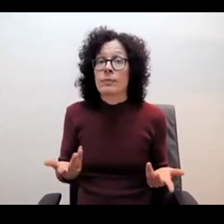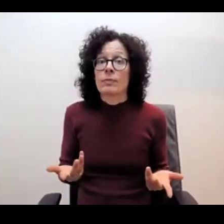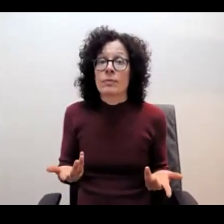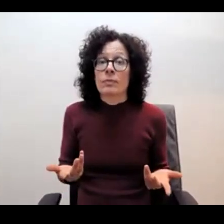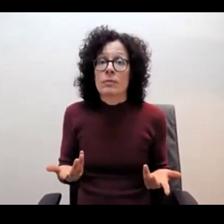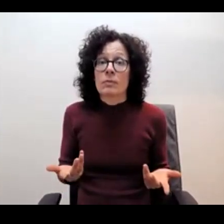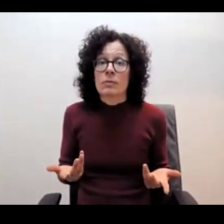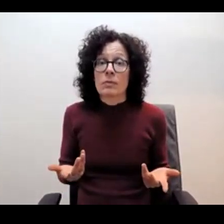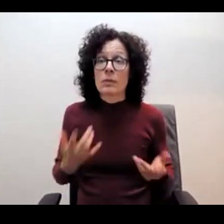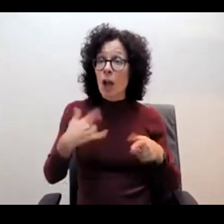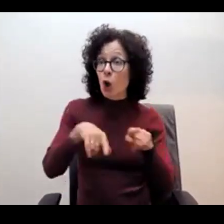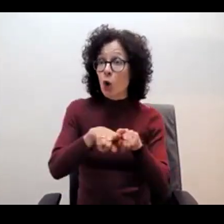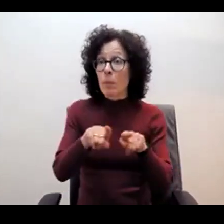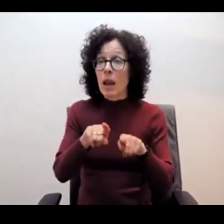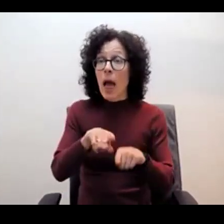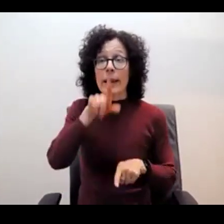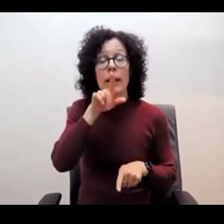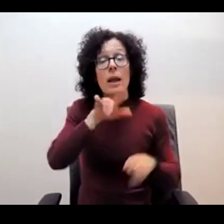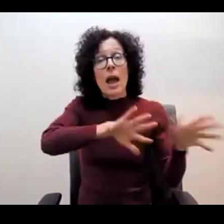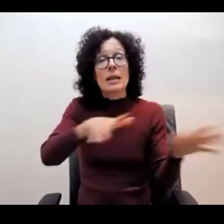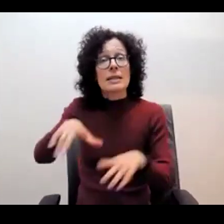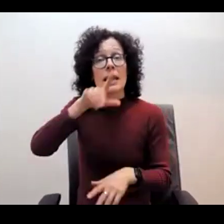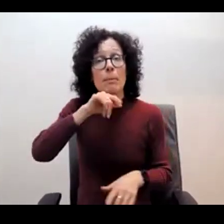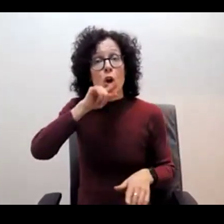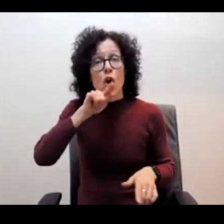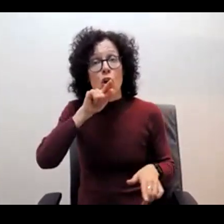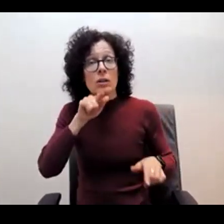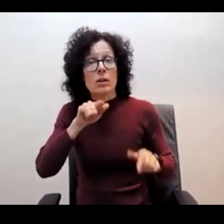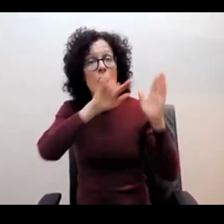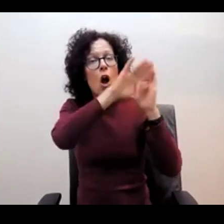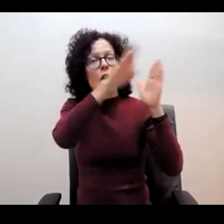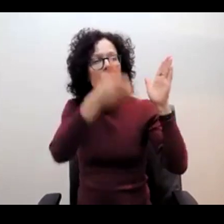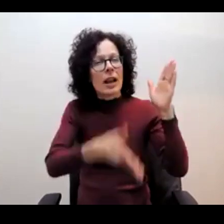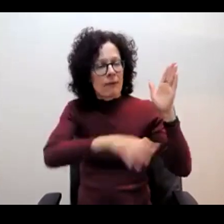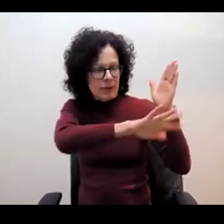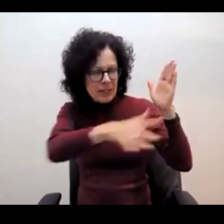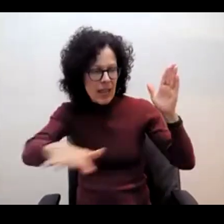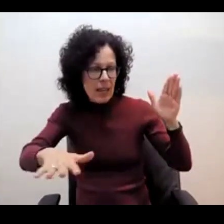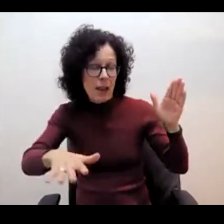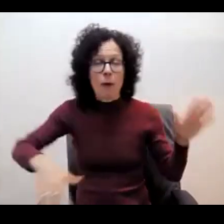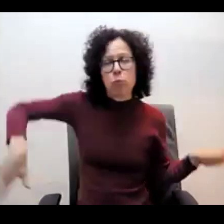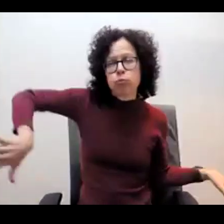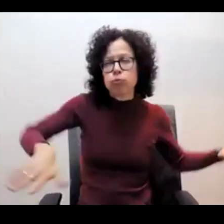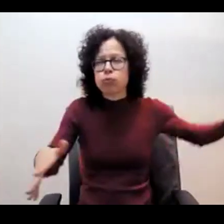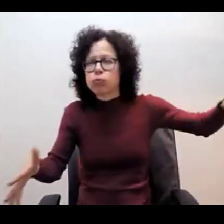the seagull flying wild on the cliffs, wild and free.